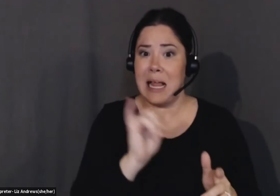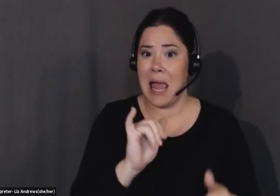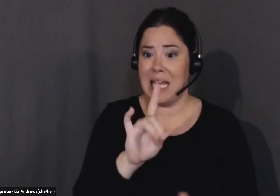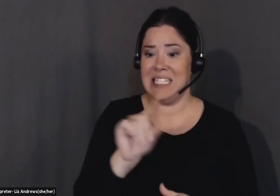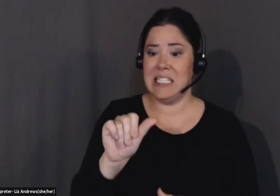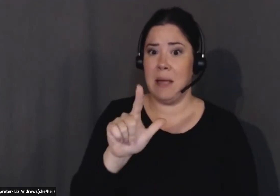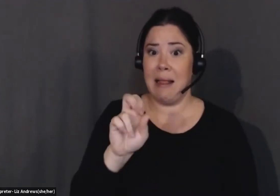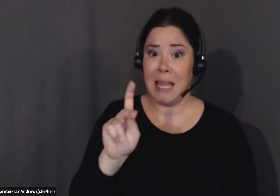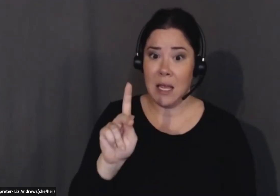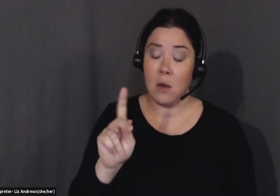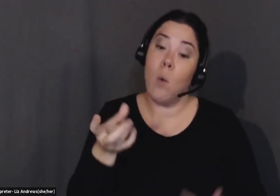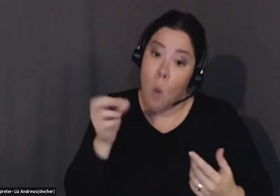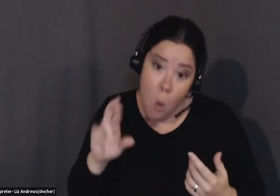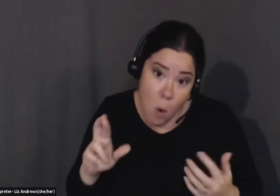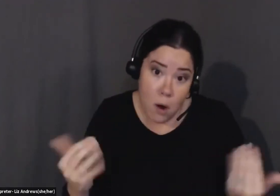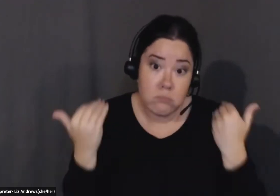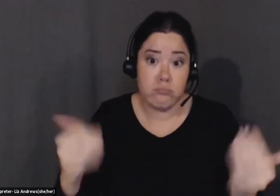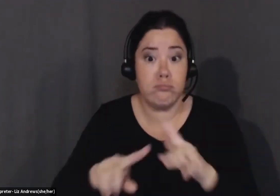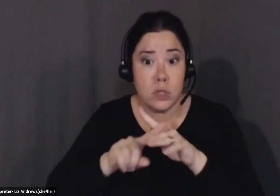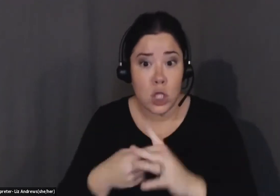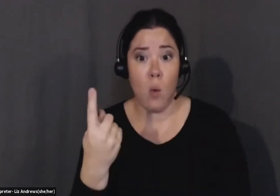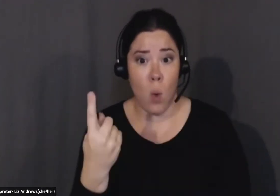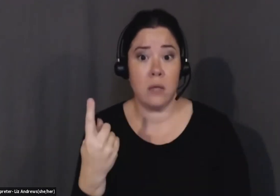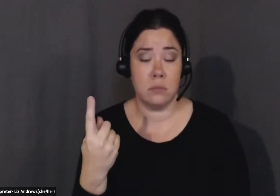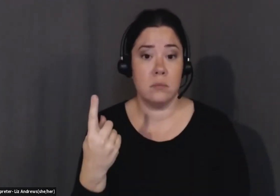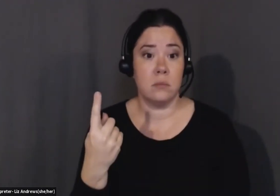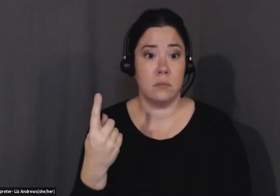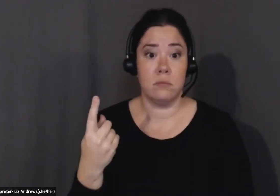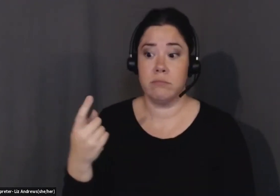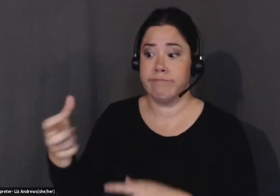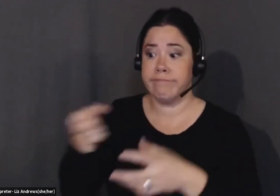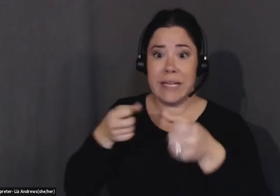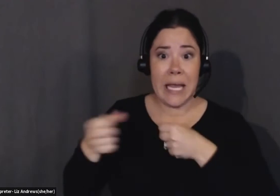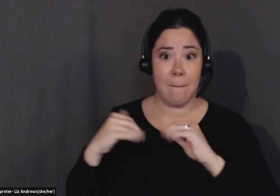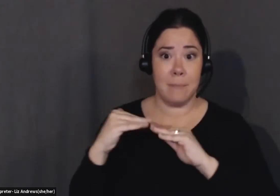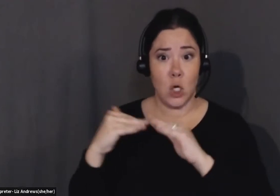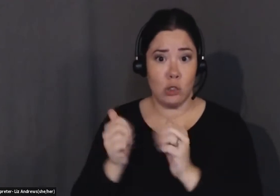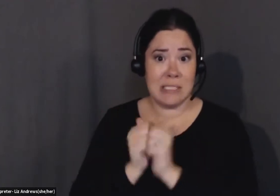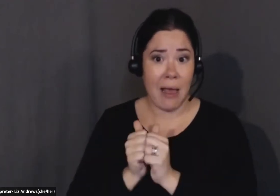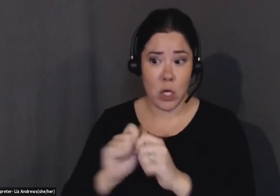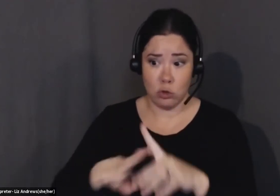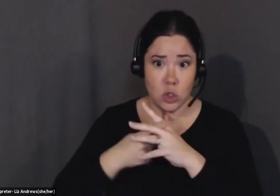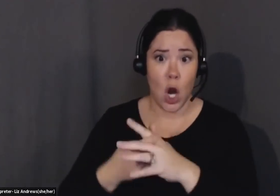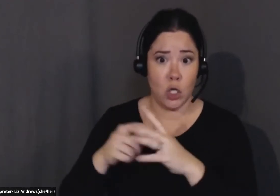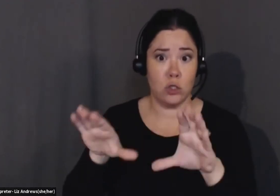or start one. Get some peers together and start one, because